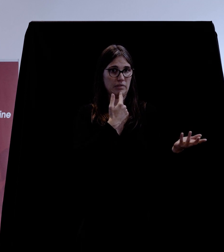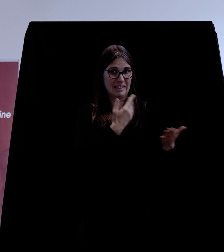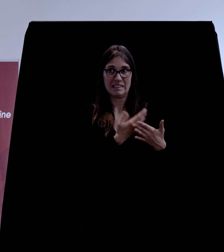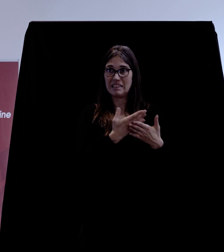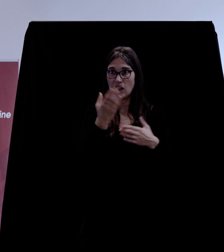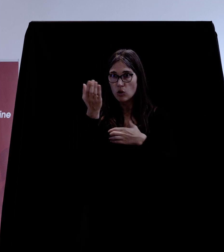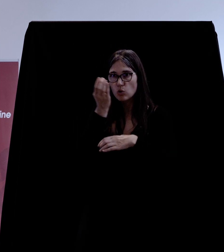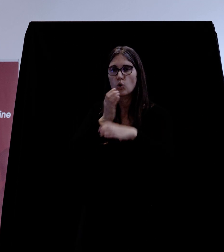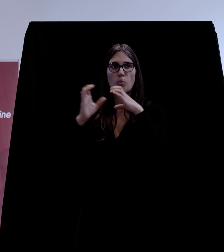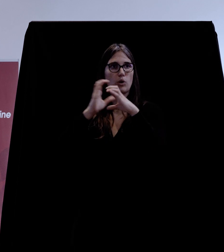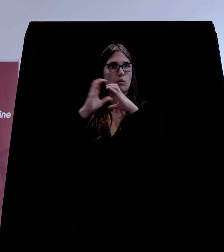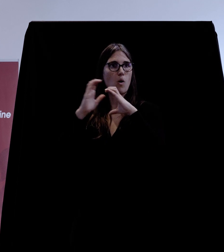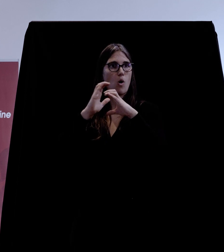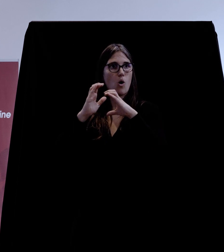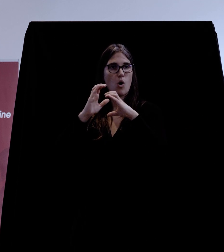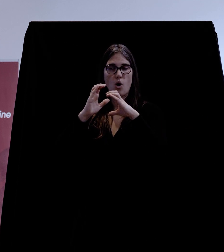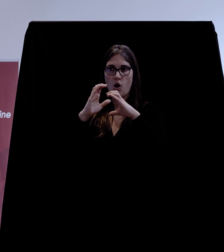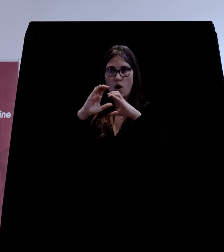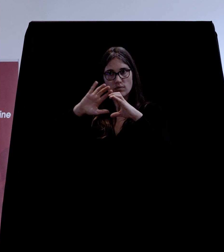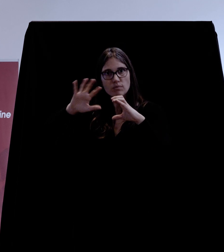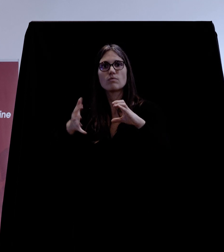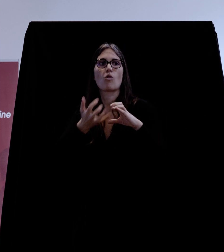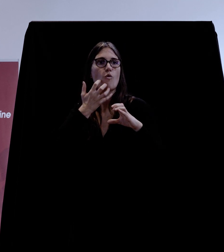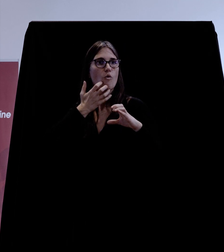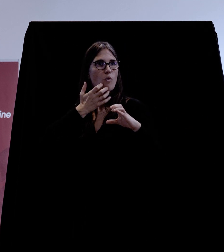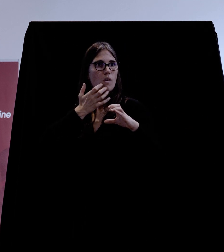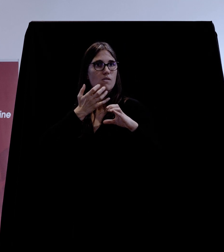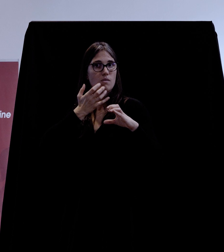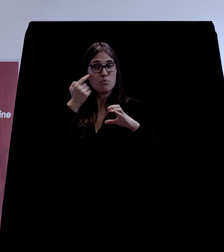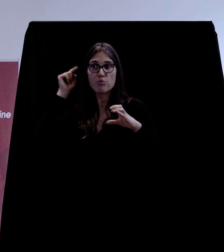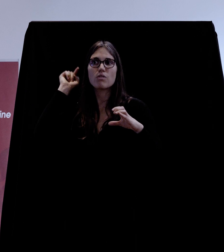that behavior to get information from what's going on with him.